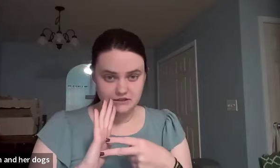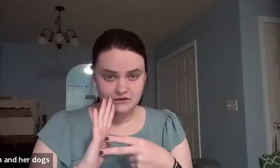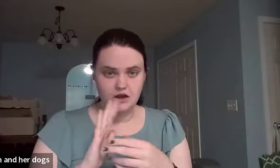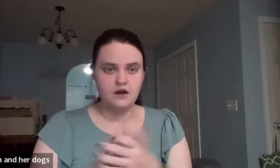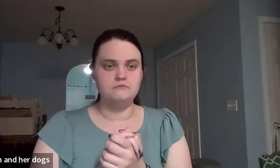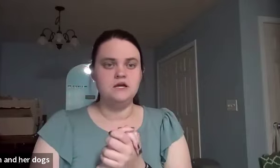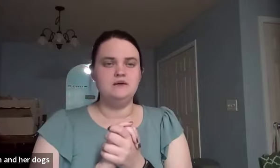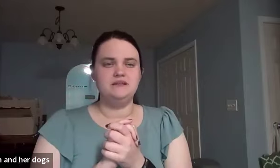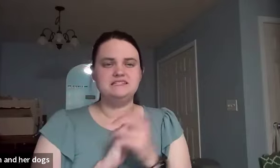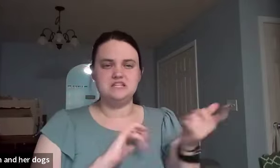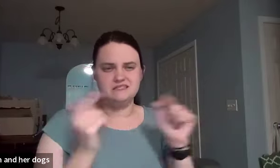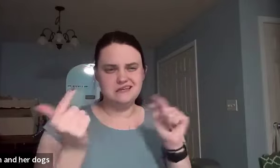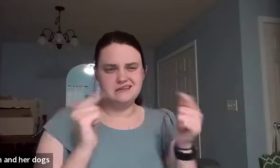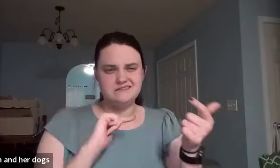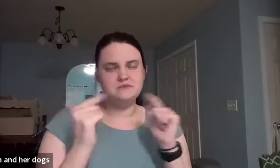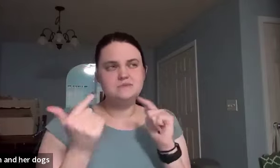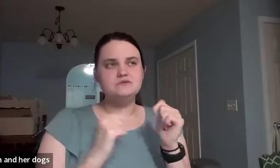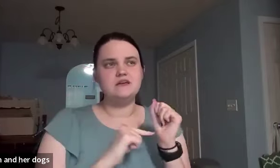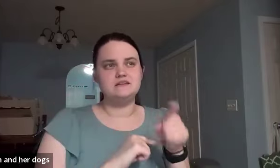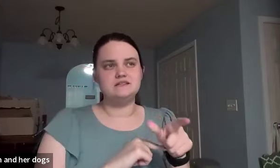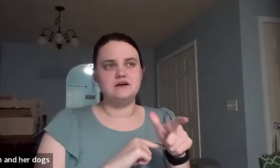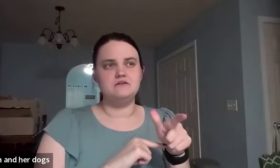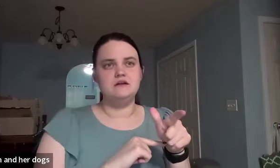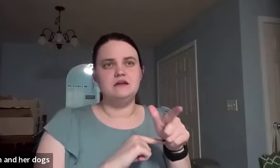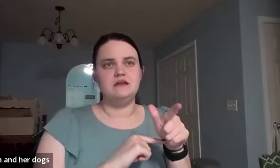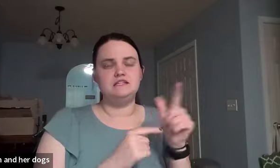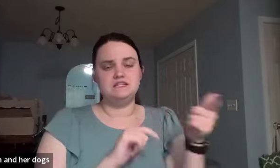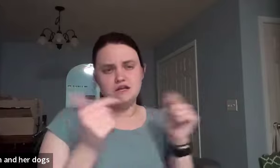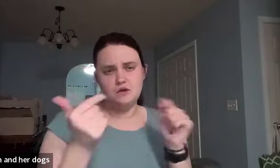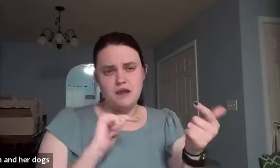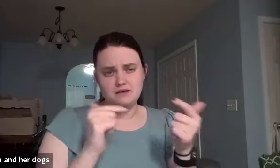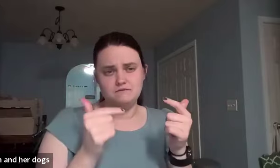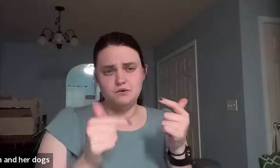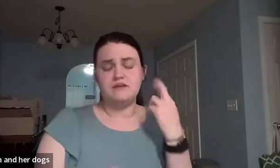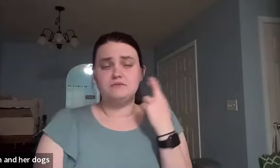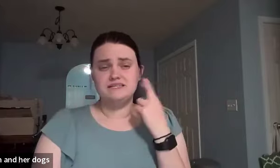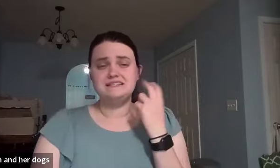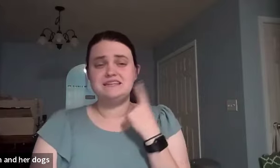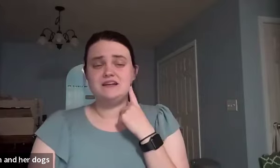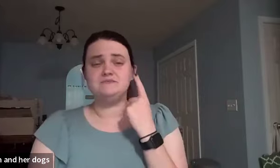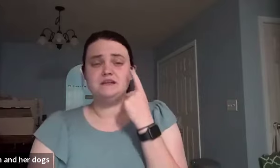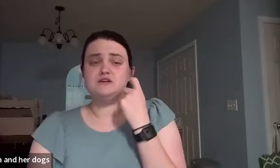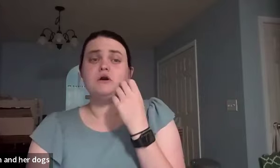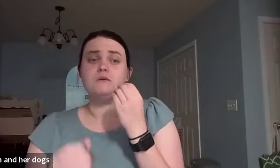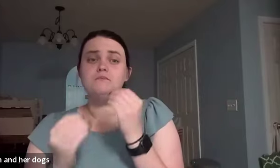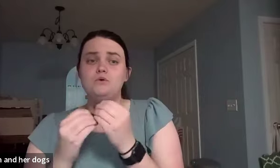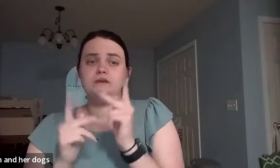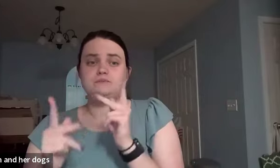mean. Because it does that sometimes with ASL. It does kind of go back and forth. And the reason I say that is because there are more people